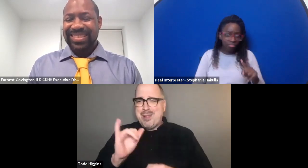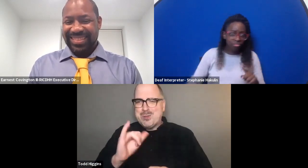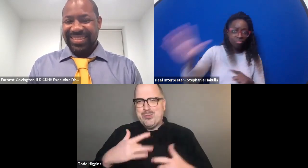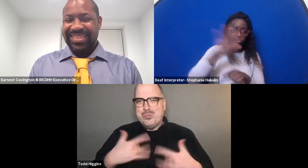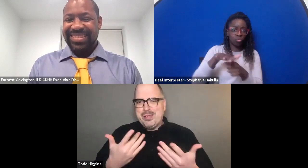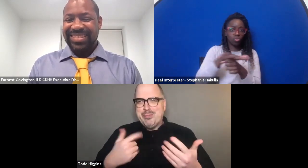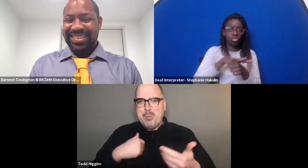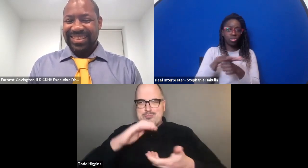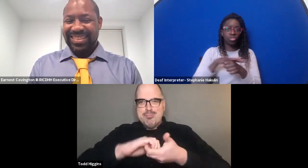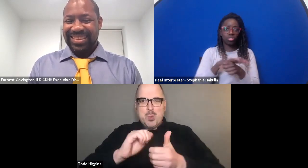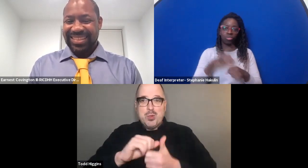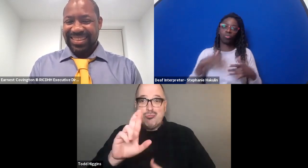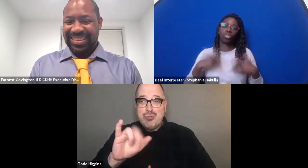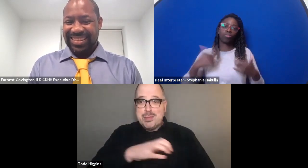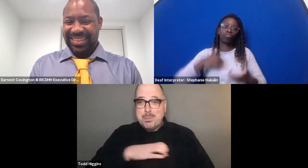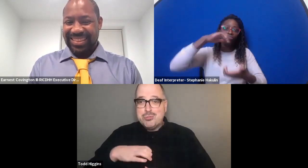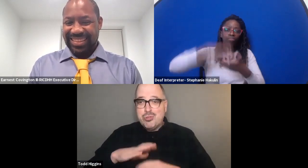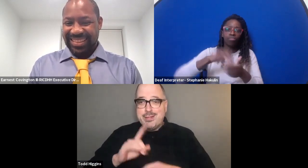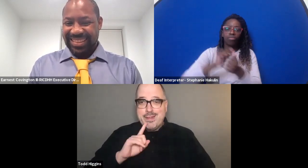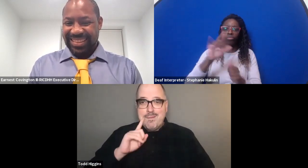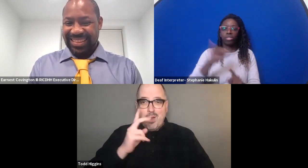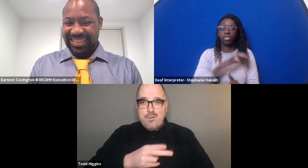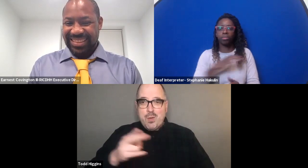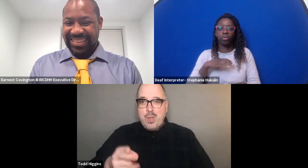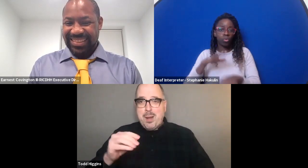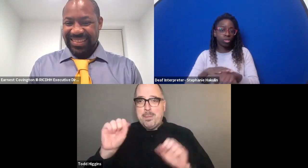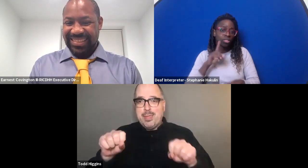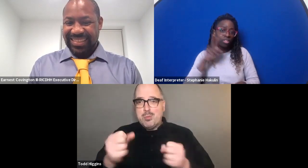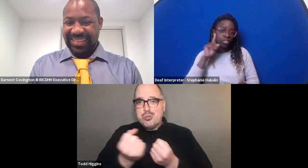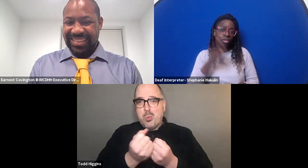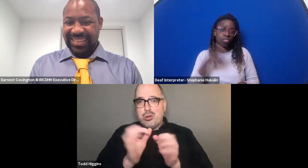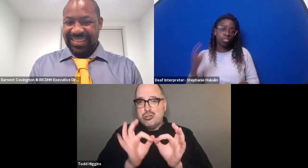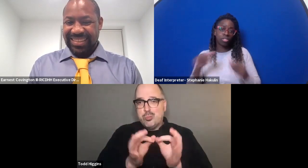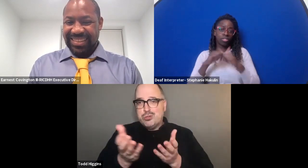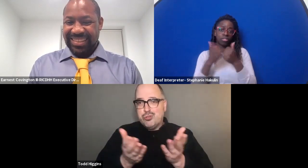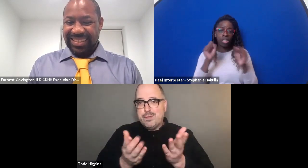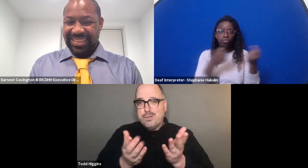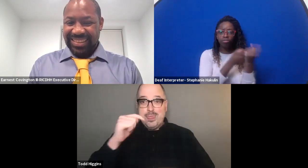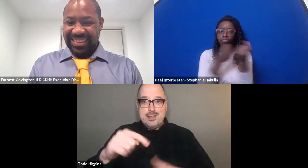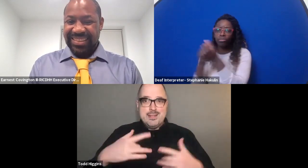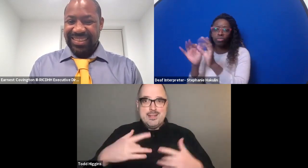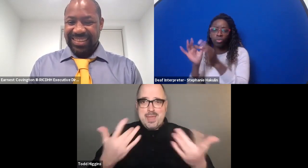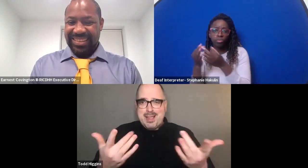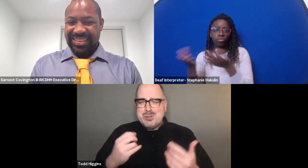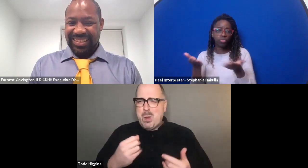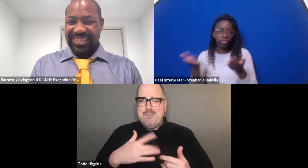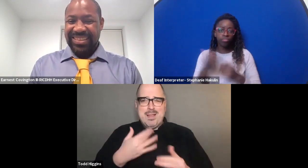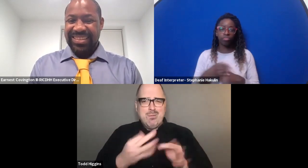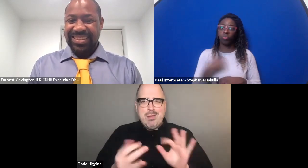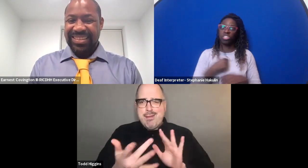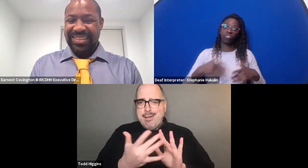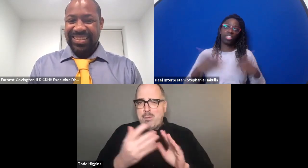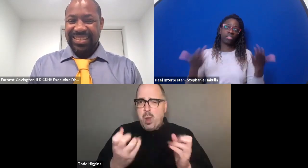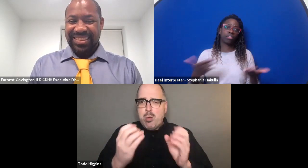be serving Rhode Island. And I'm also thrilled to partner with the Rhode Island Commission for the Deaf and Hard of Hearing and be able to support the interpreting